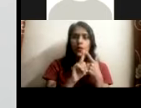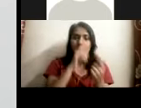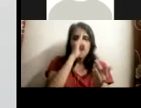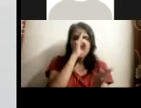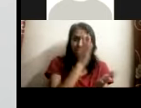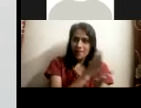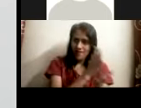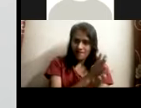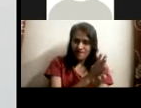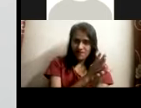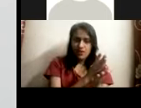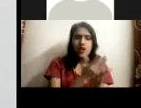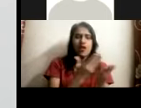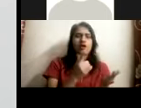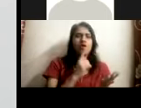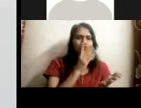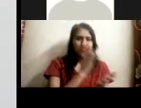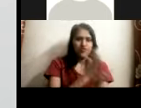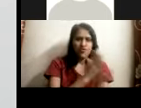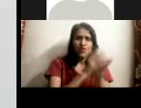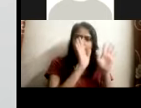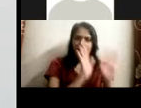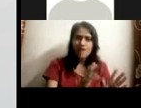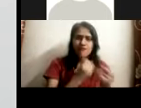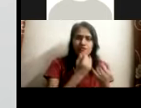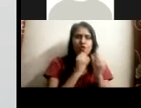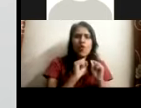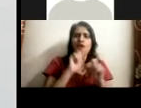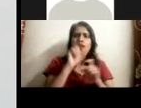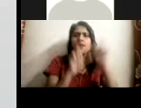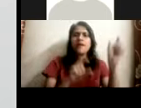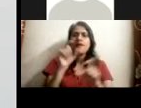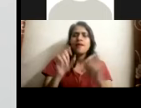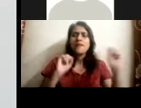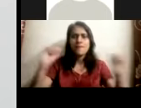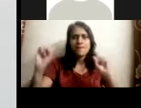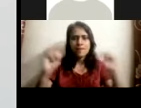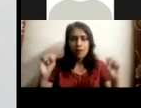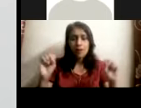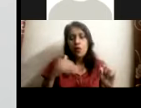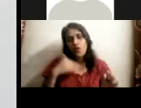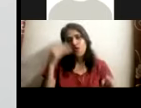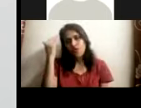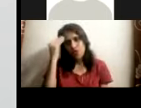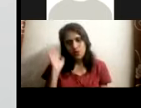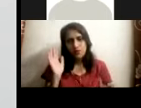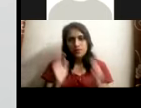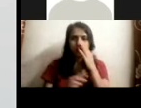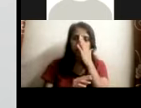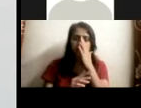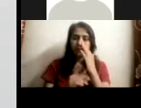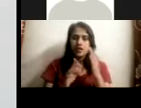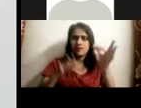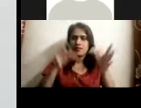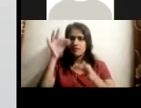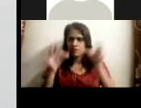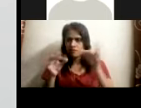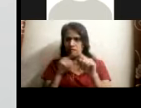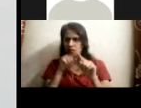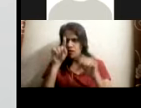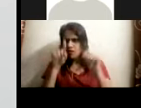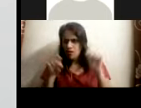the reality exists independent of humans and independent of what we know, and therefore it's measurable, it's quantifiable,